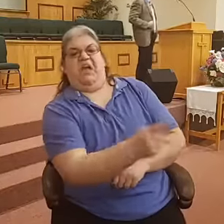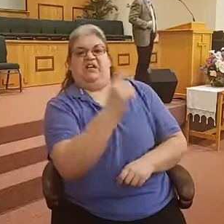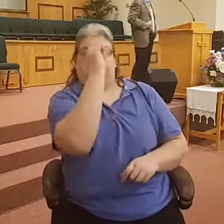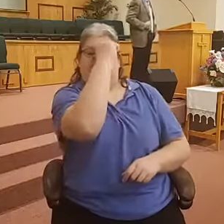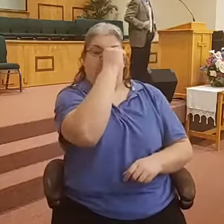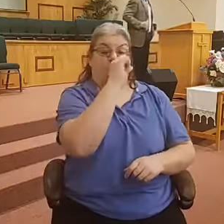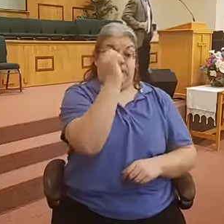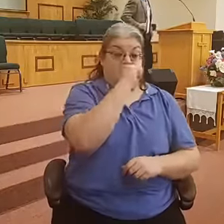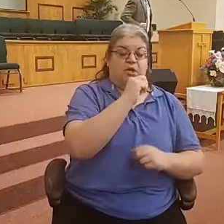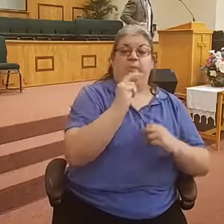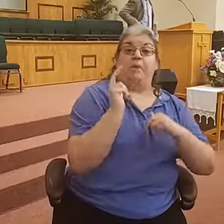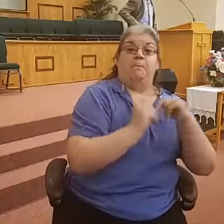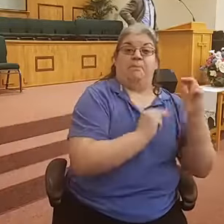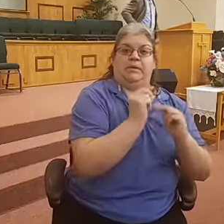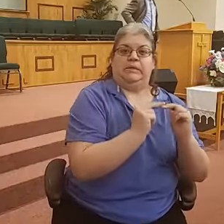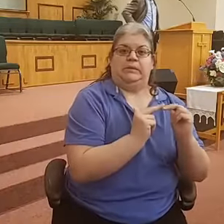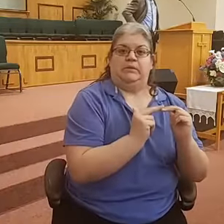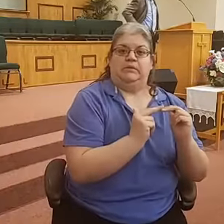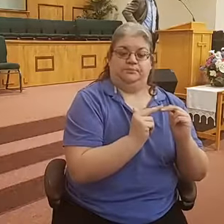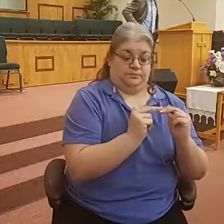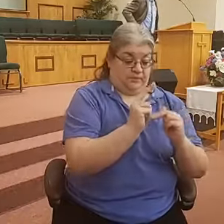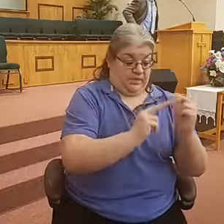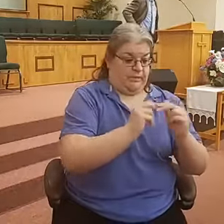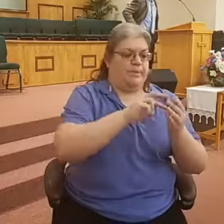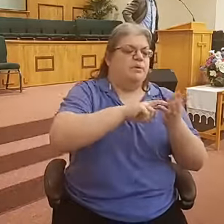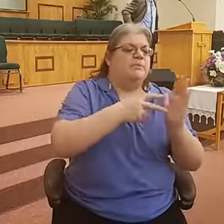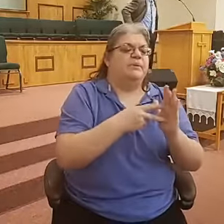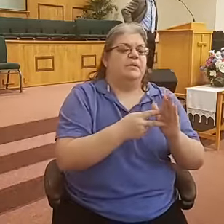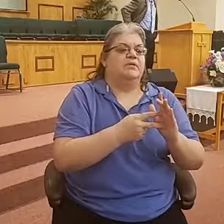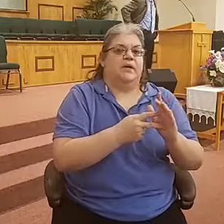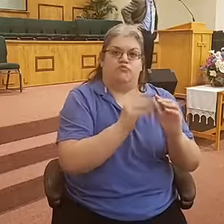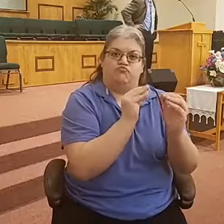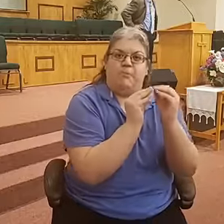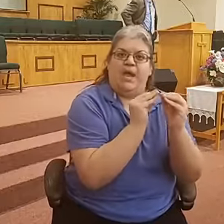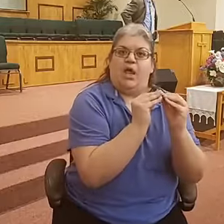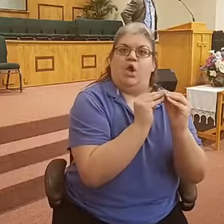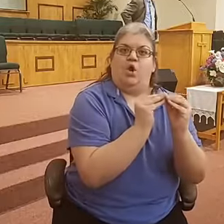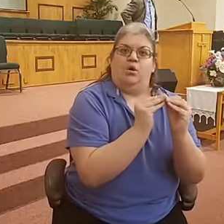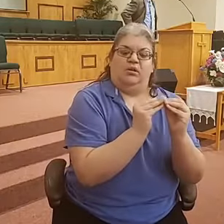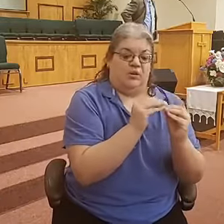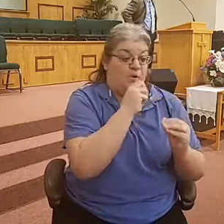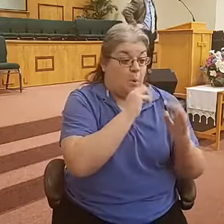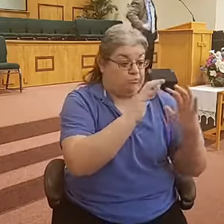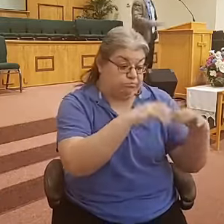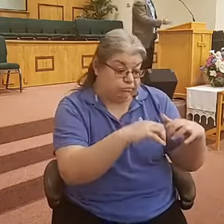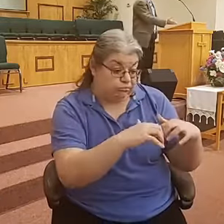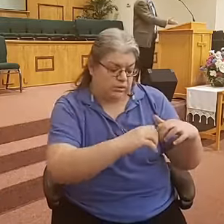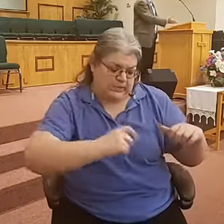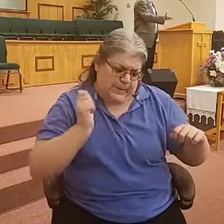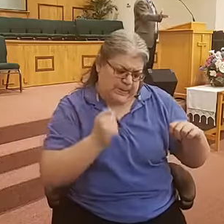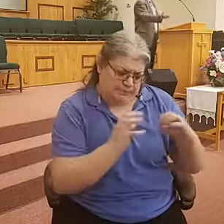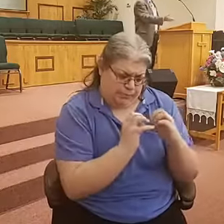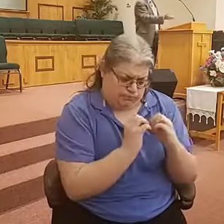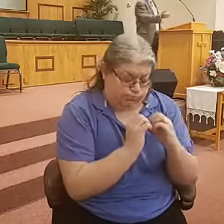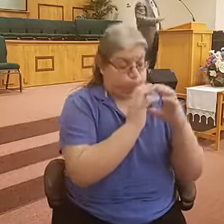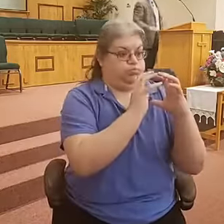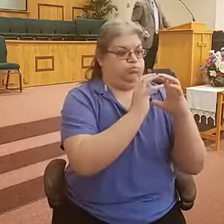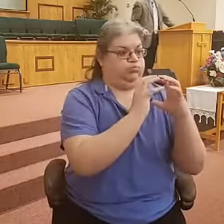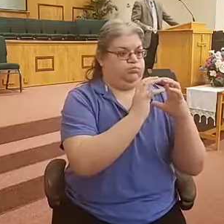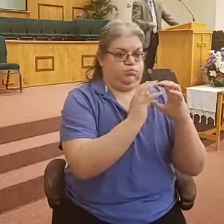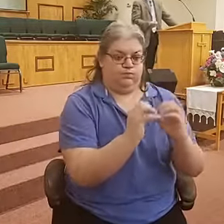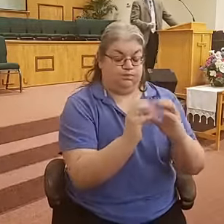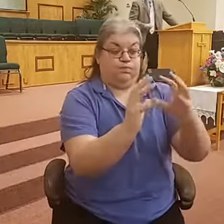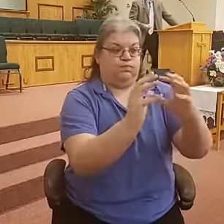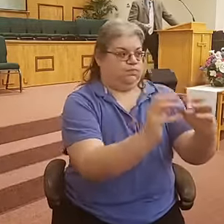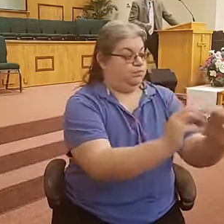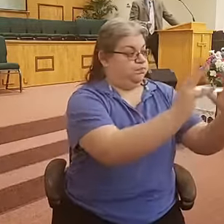word built there has to do with repaired or restored. I mean, it could be used in those different